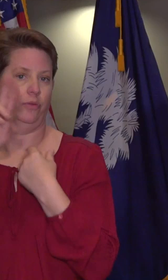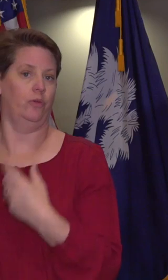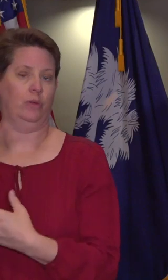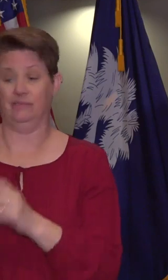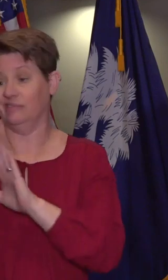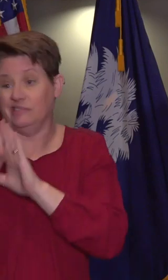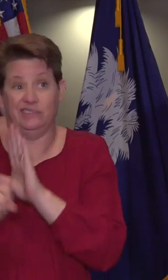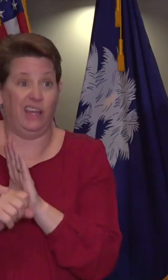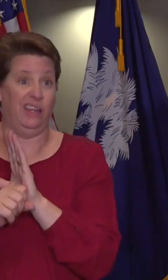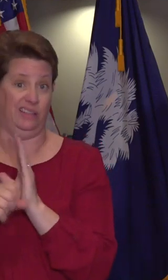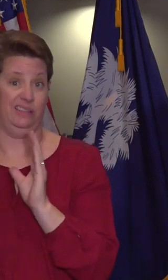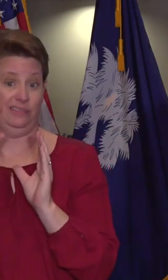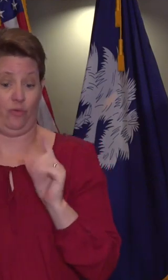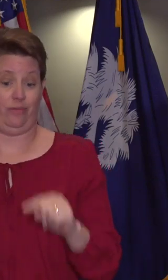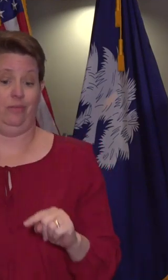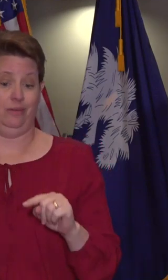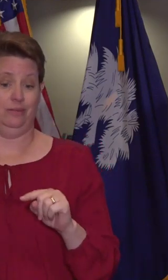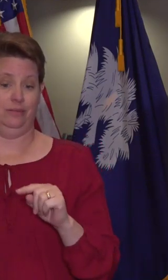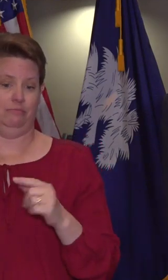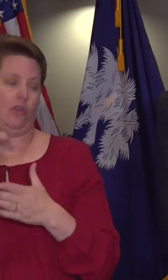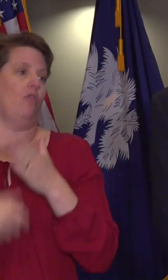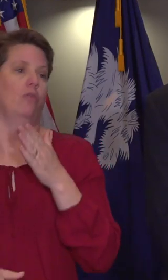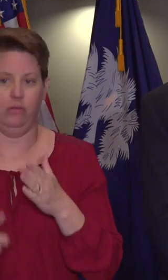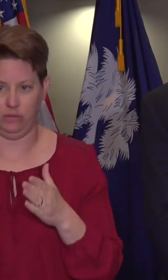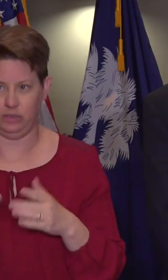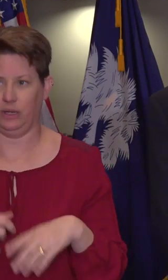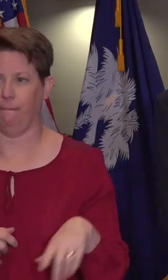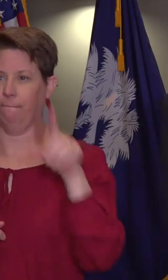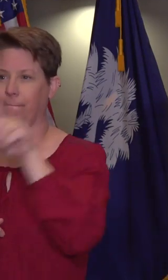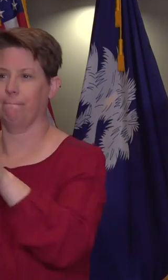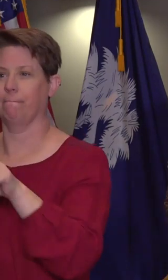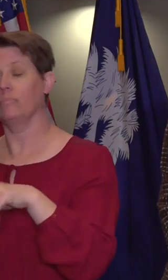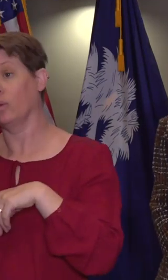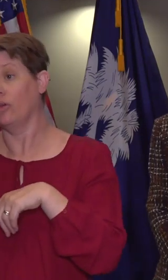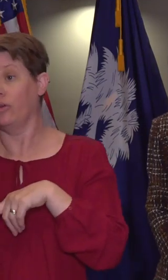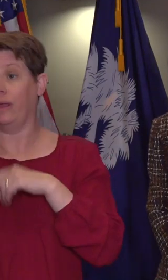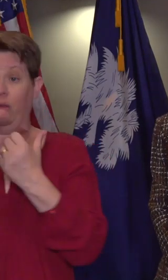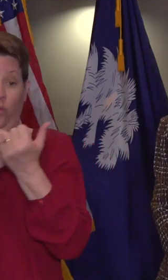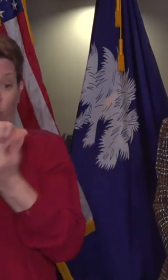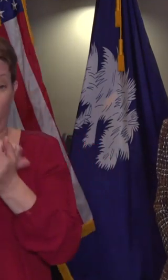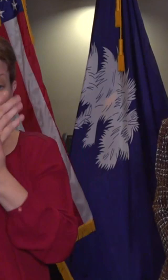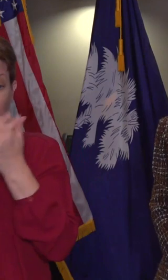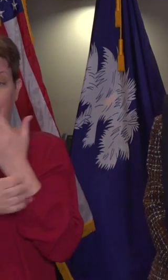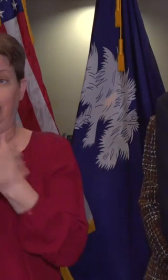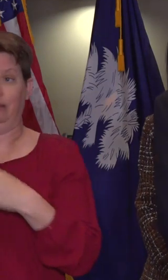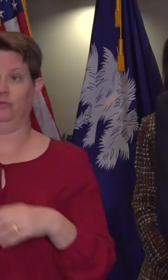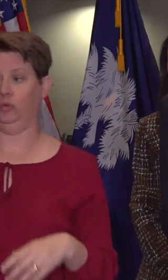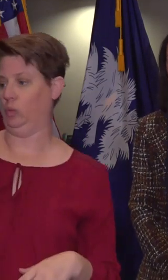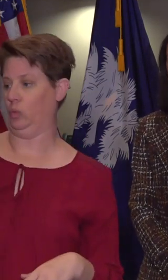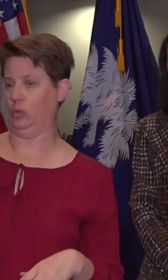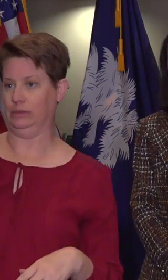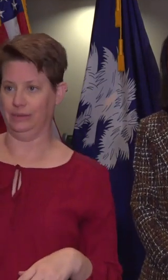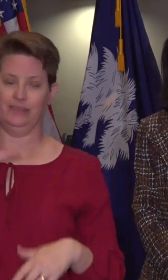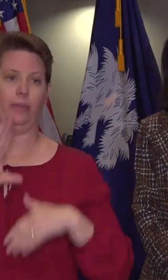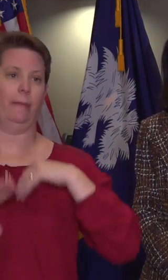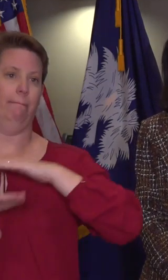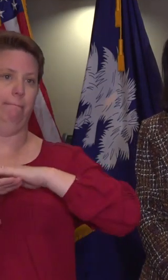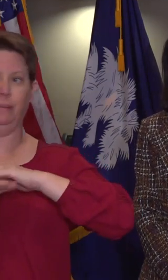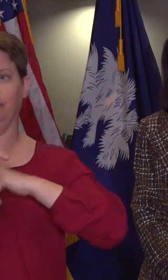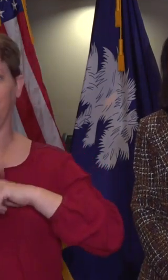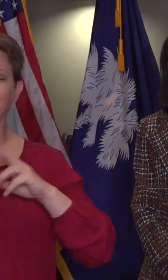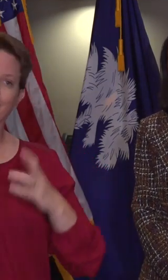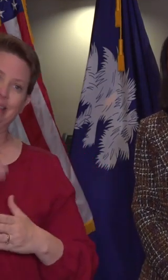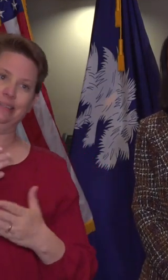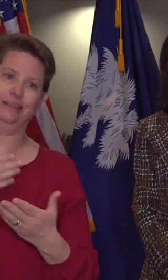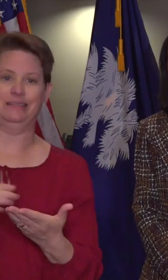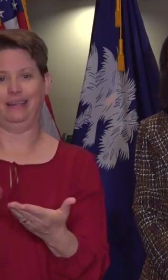states across the country in this expense. Now, we know that washing your hands for 20 seconds is kind of the minimum amount of time, saying the happy birthday